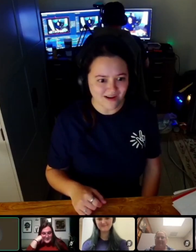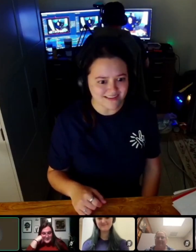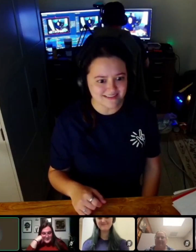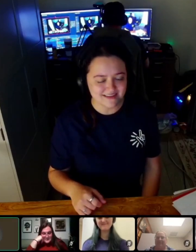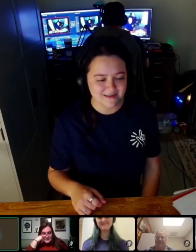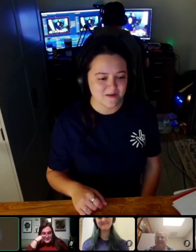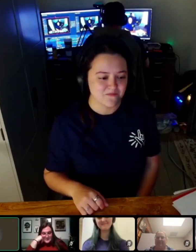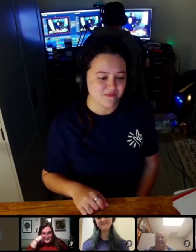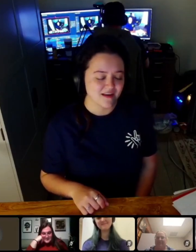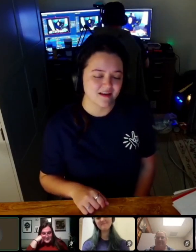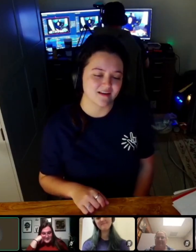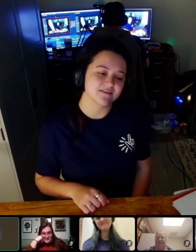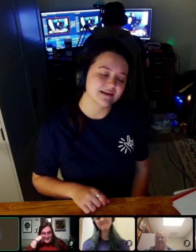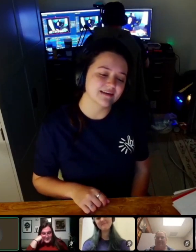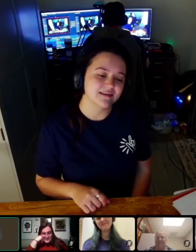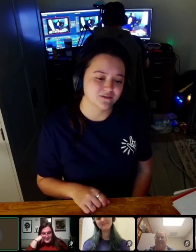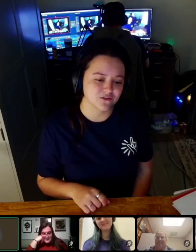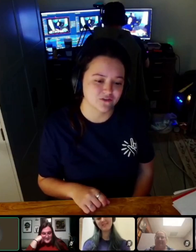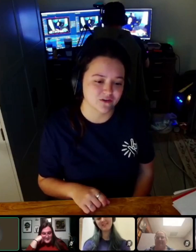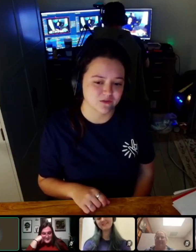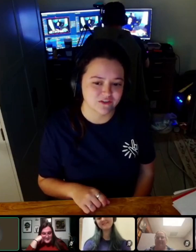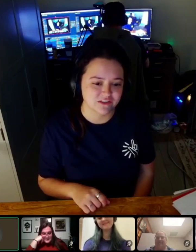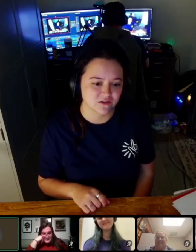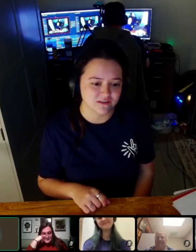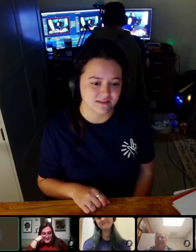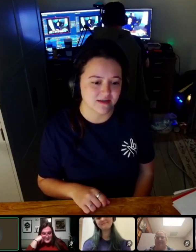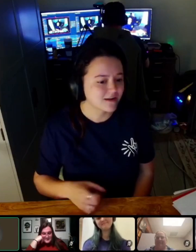what? And I finally understood when she started saying,